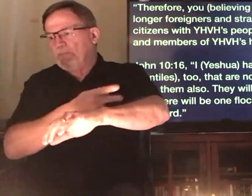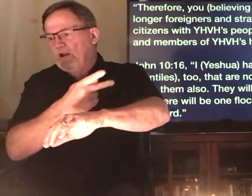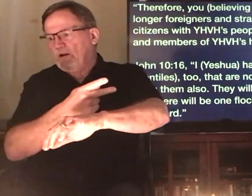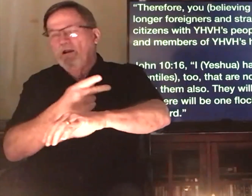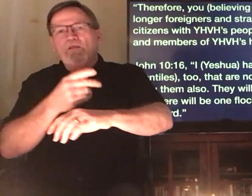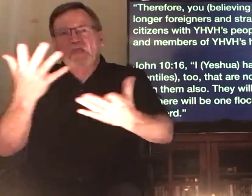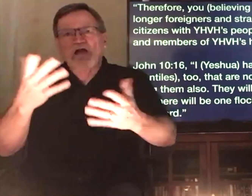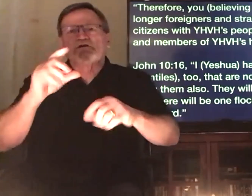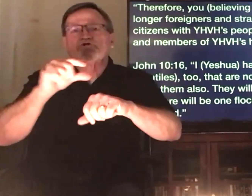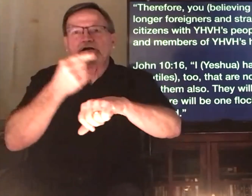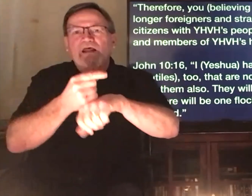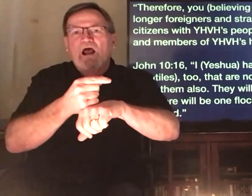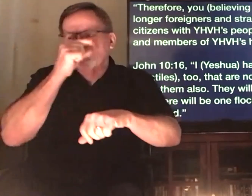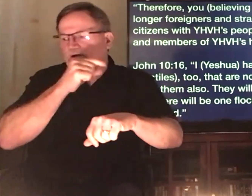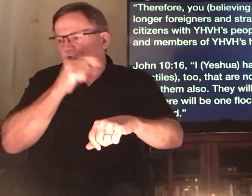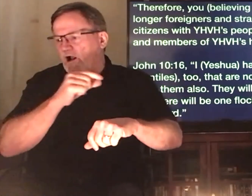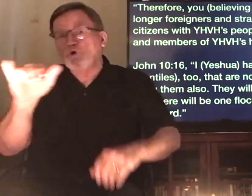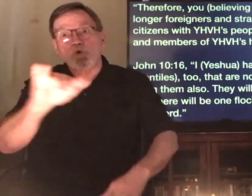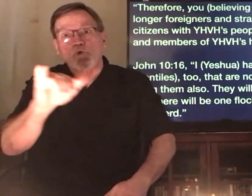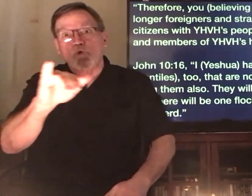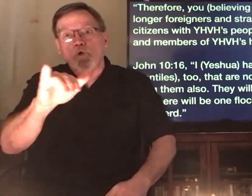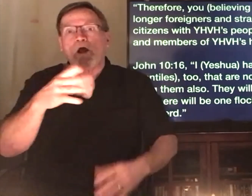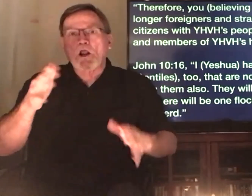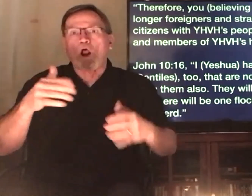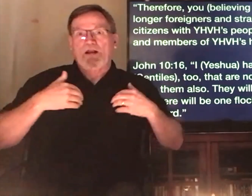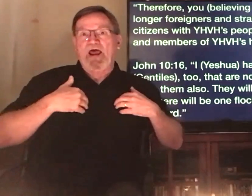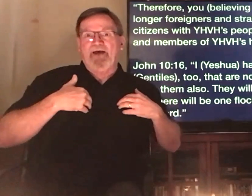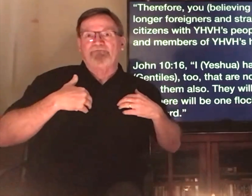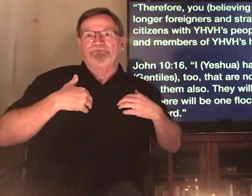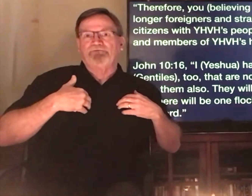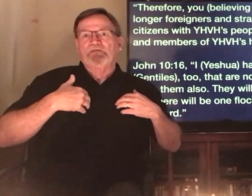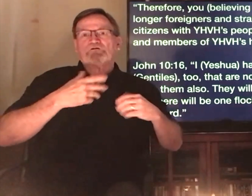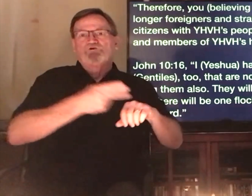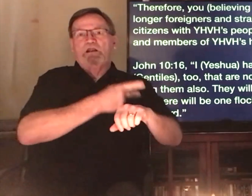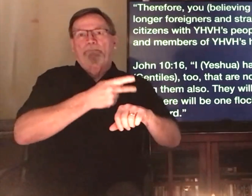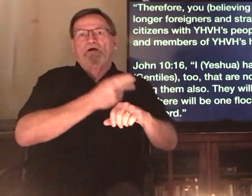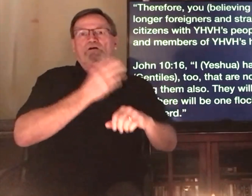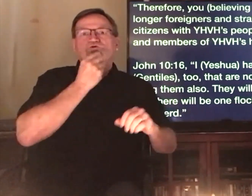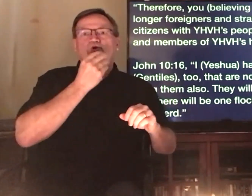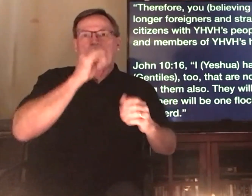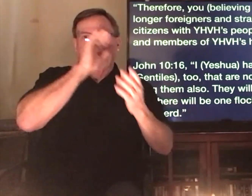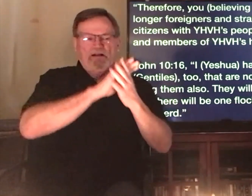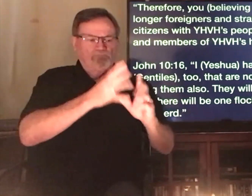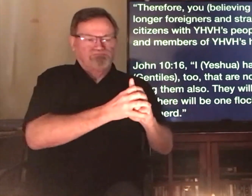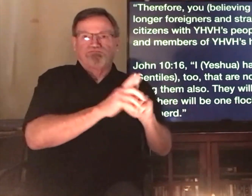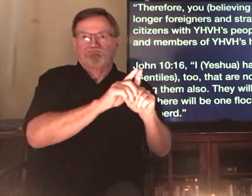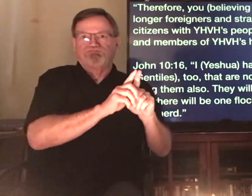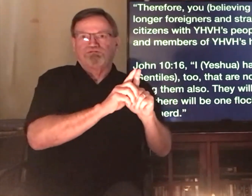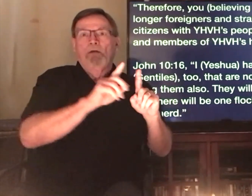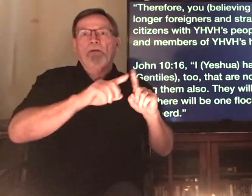Yeah. I thought that's where he started long time ago. But no, he always exists,